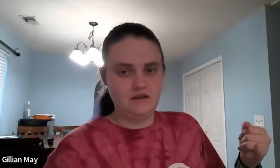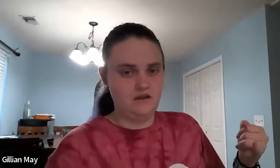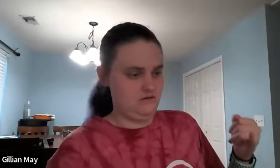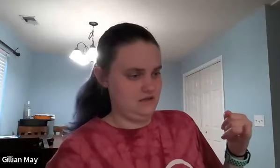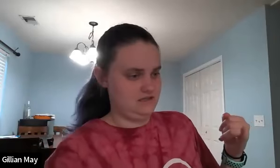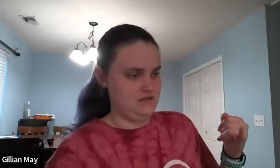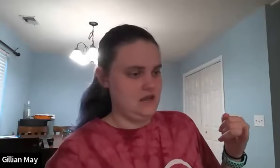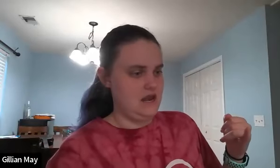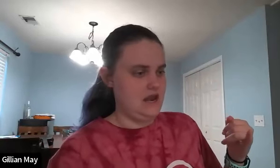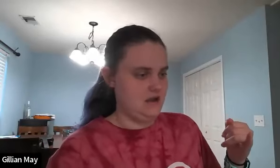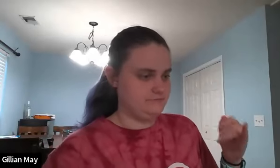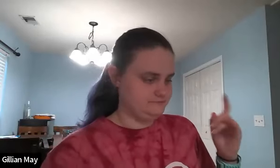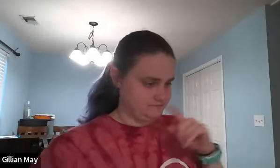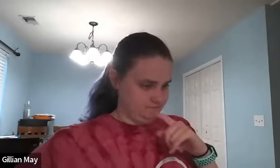All right. Now,